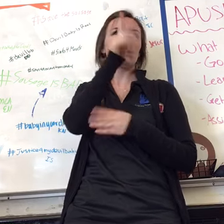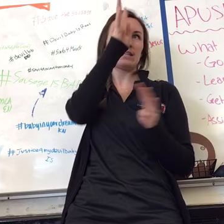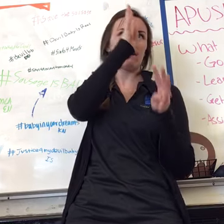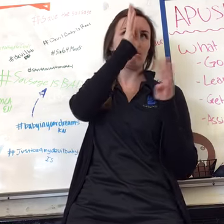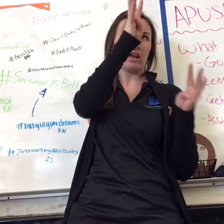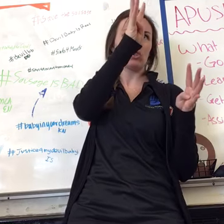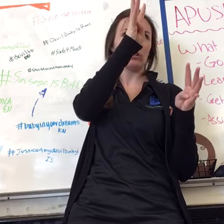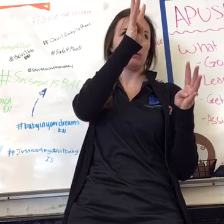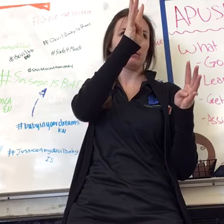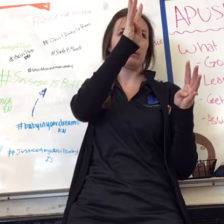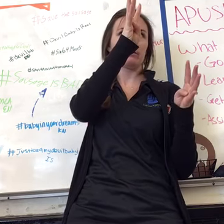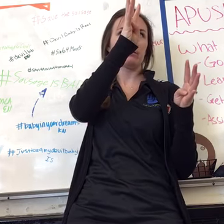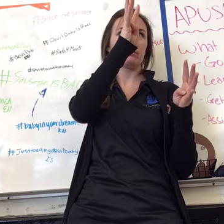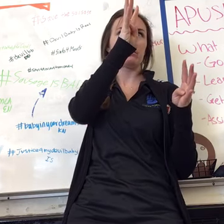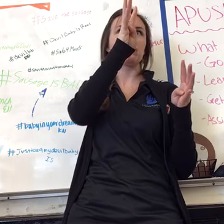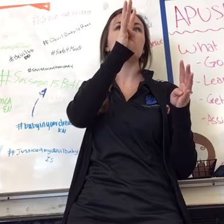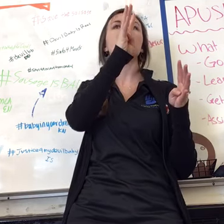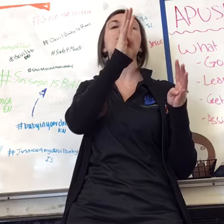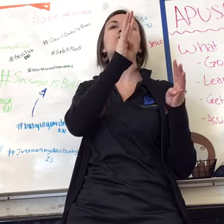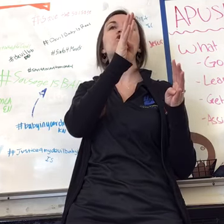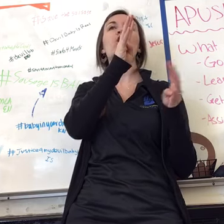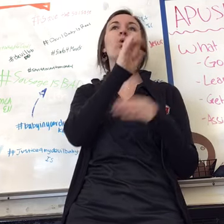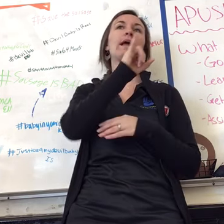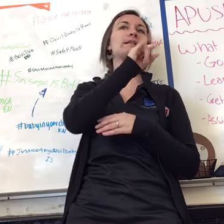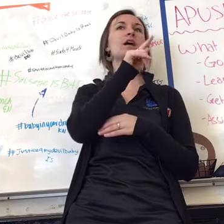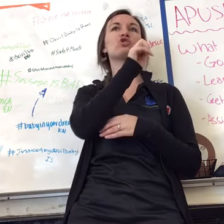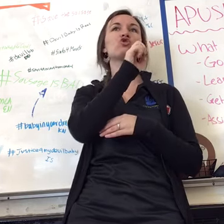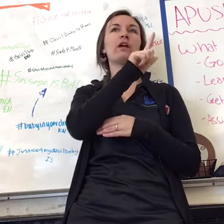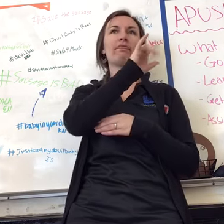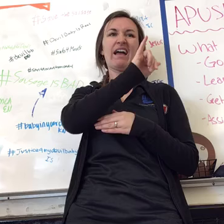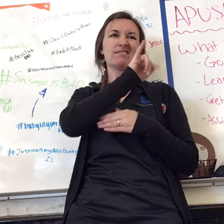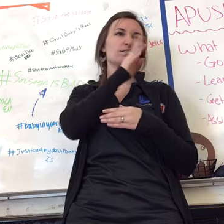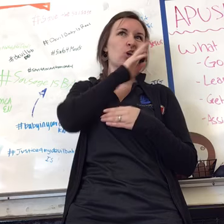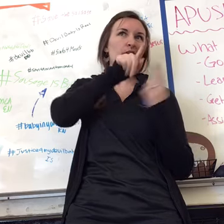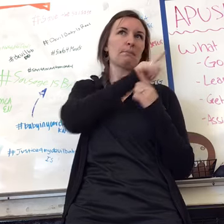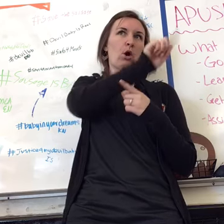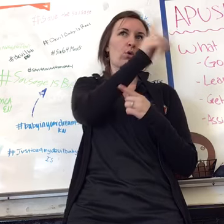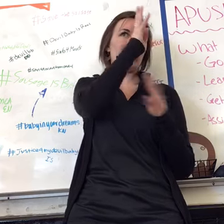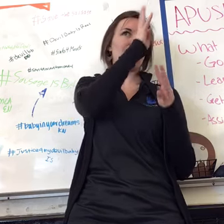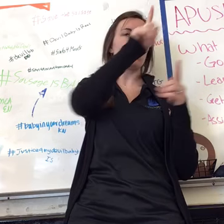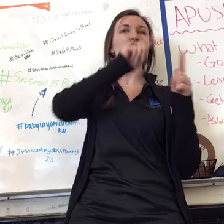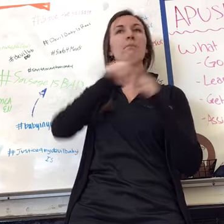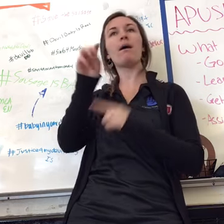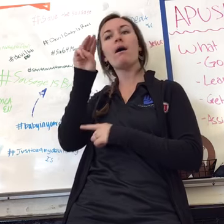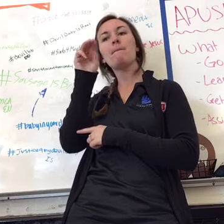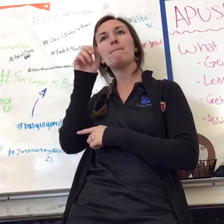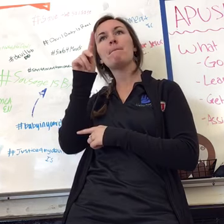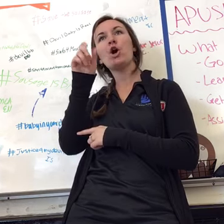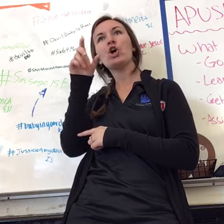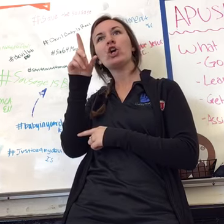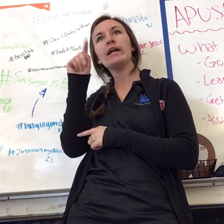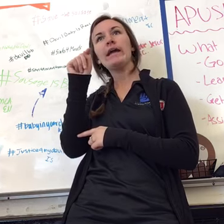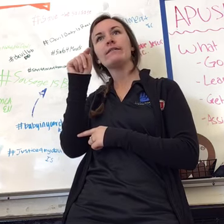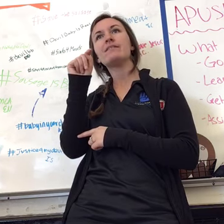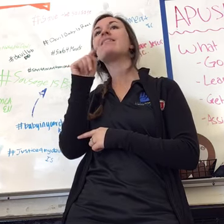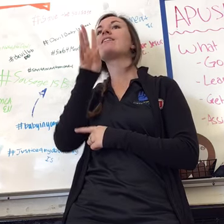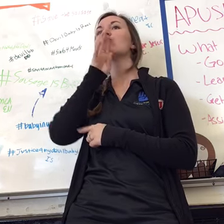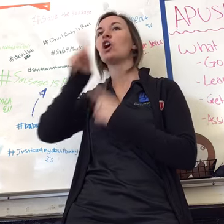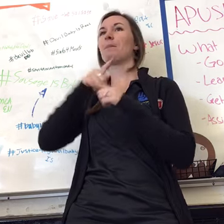that impacted the economy. Okay? Now, going into the major inventions that I would know, number 1 is the cotton